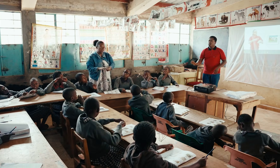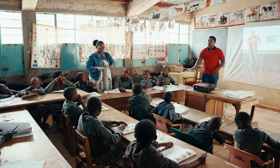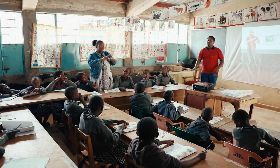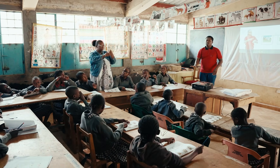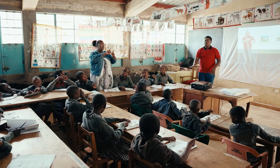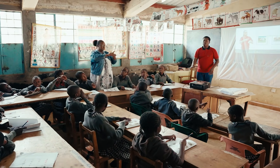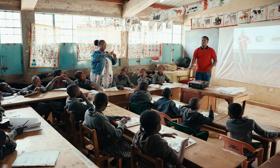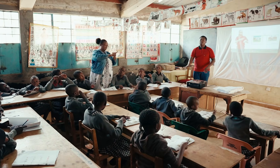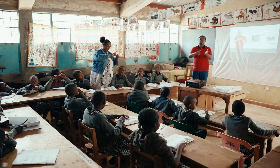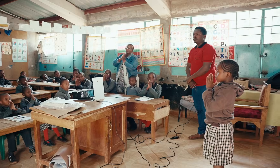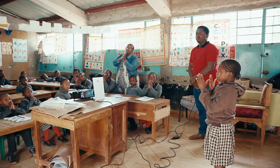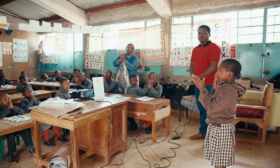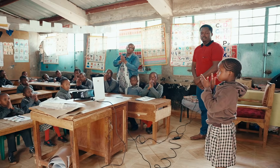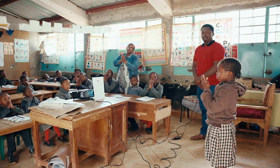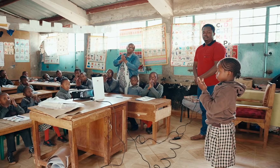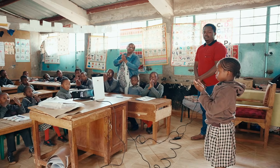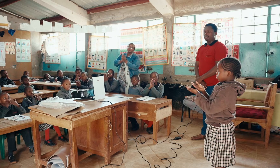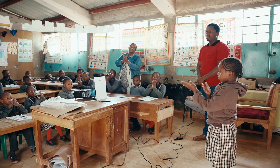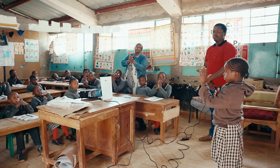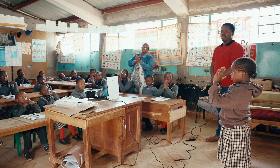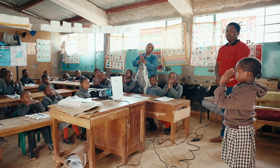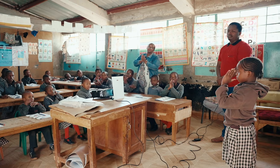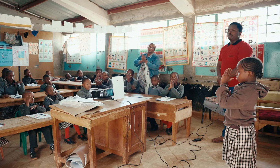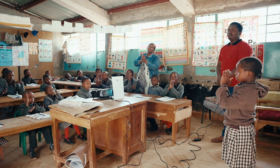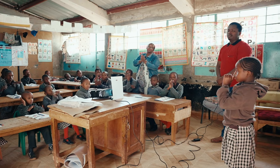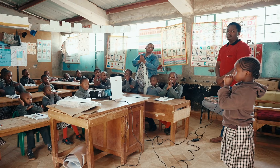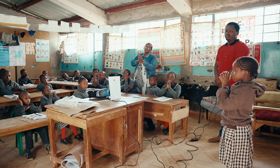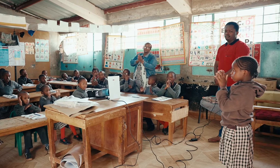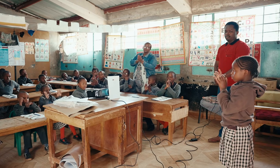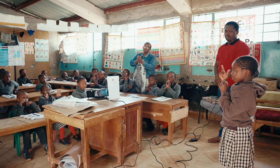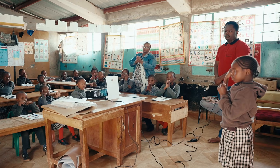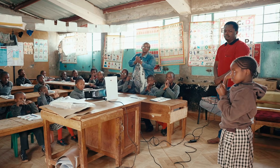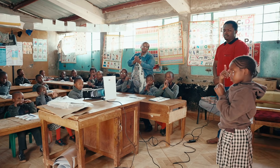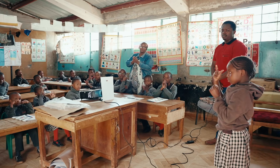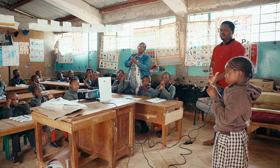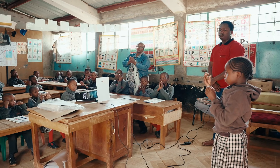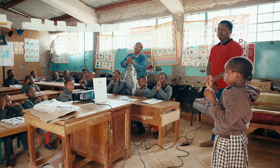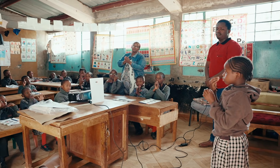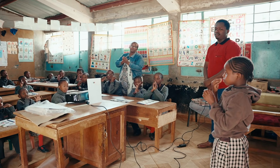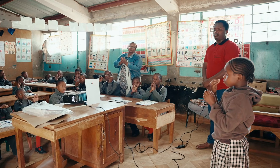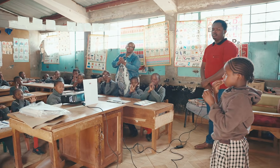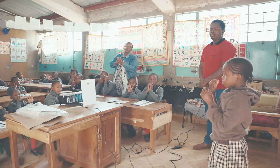are two amongst other things. So we have different deaf organizations who work with externally as